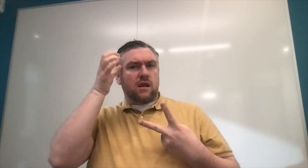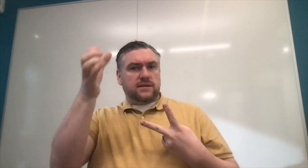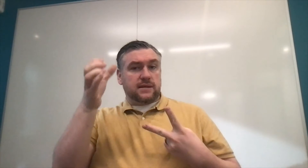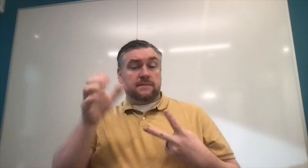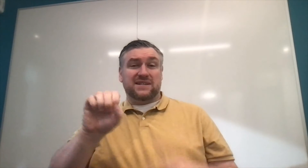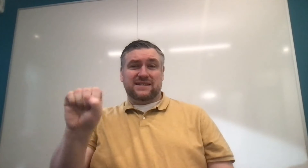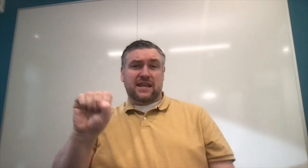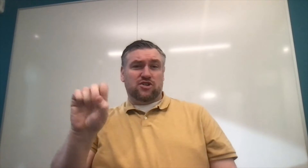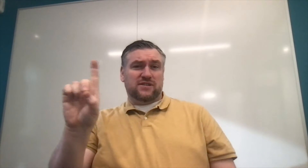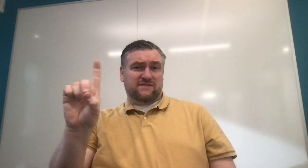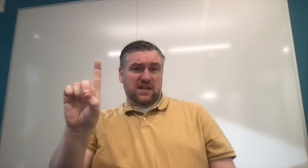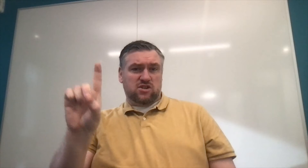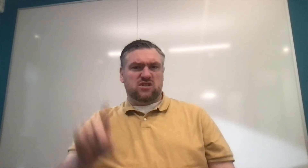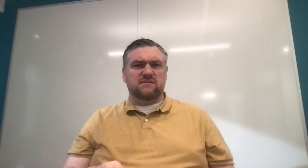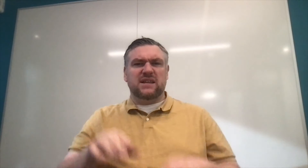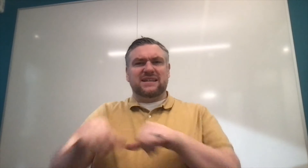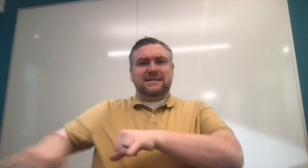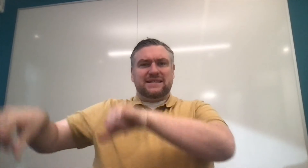So, second concept, standard deviation.